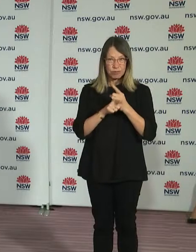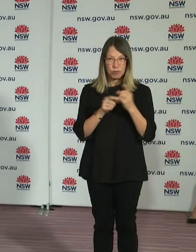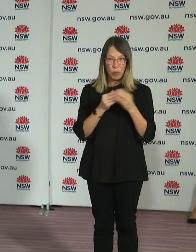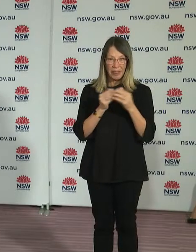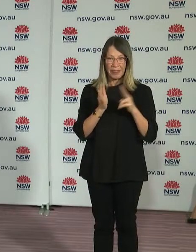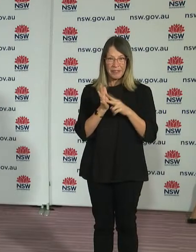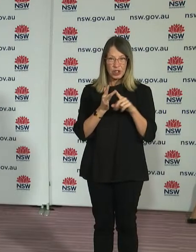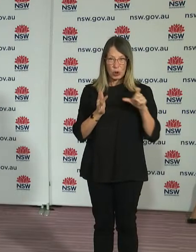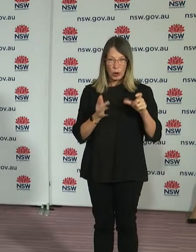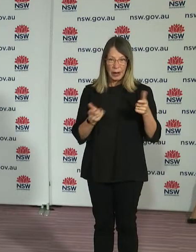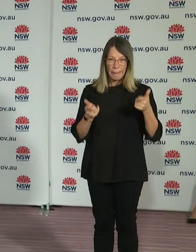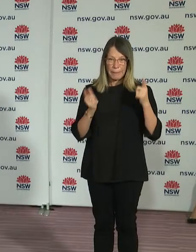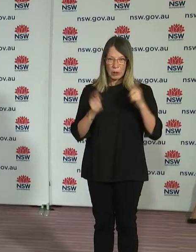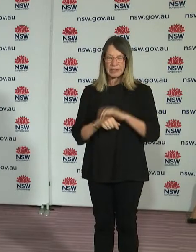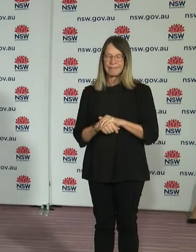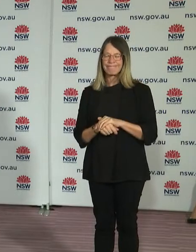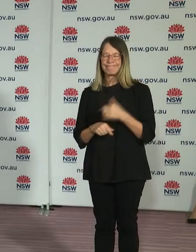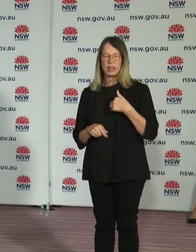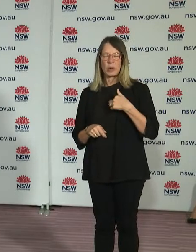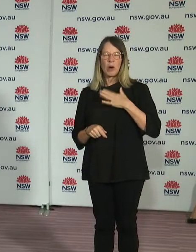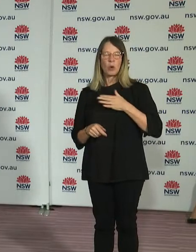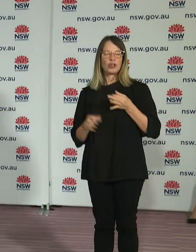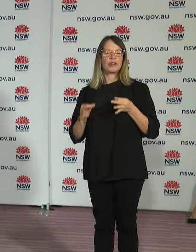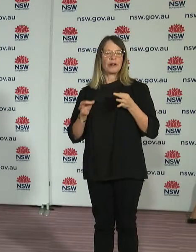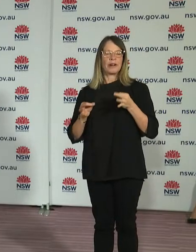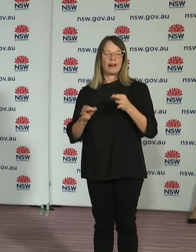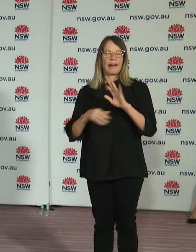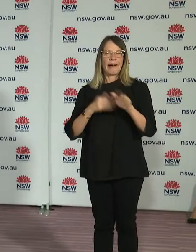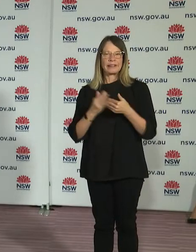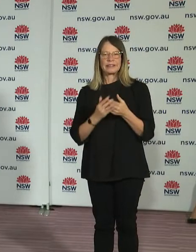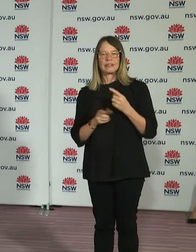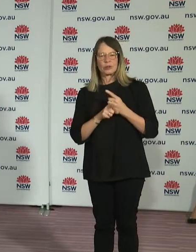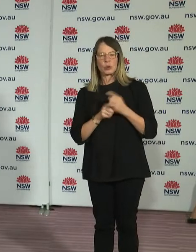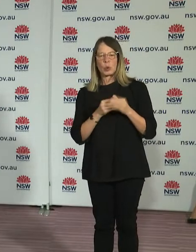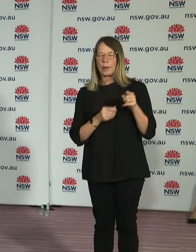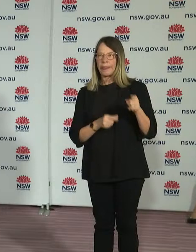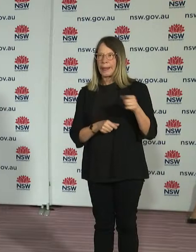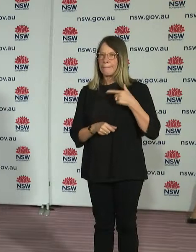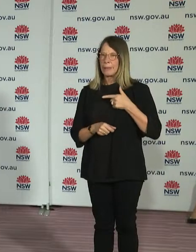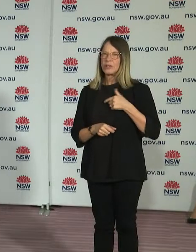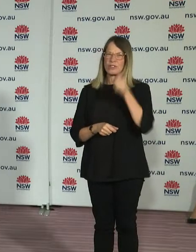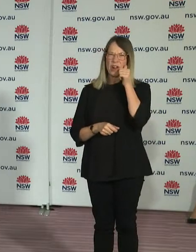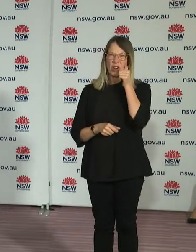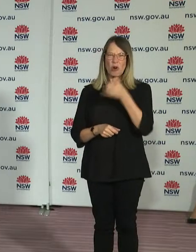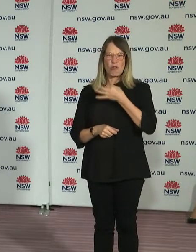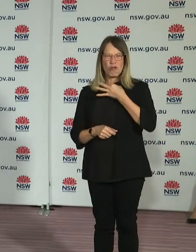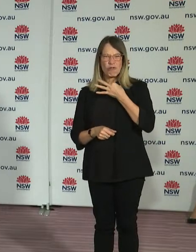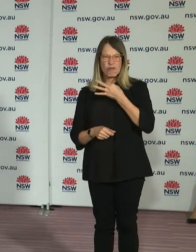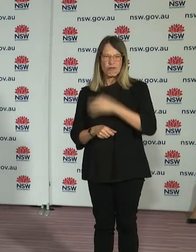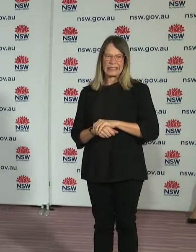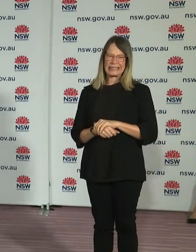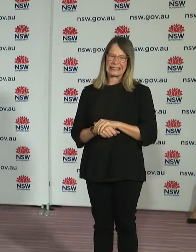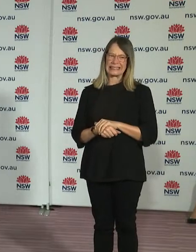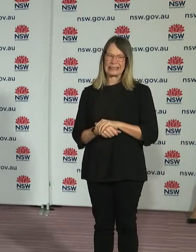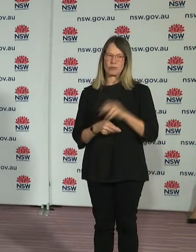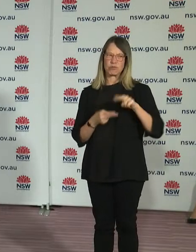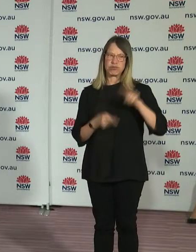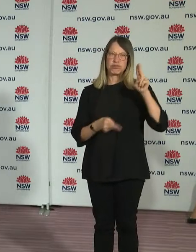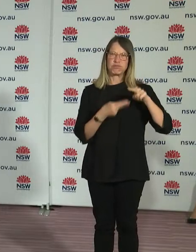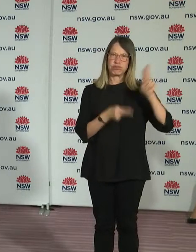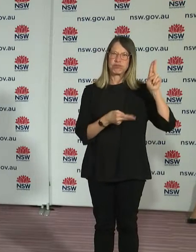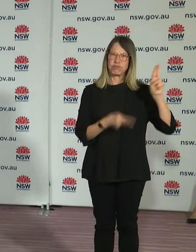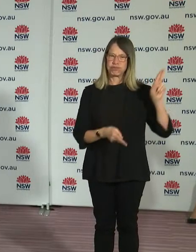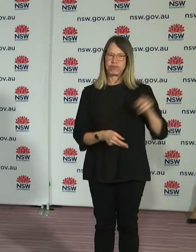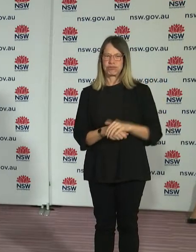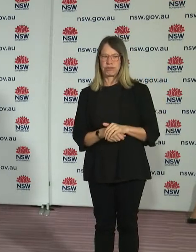I've been through what he's going through. It's very scary when the case numbers are going up. You're not quite sure when things are peaking. So I think he'll be in a position to have